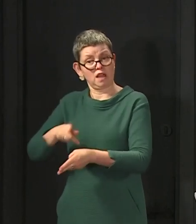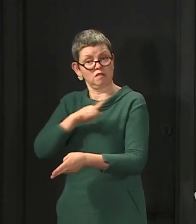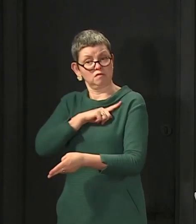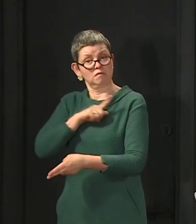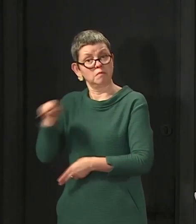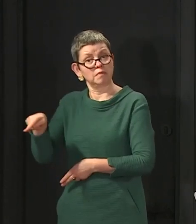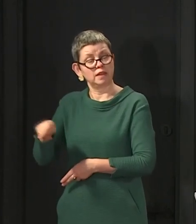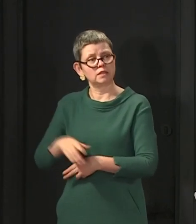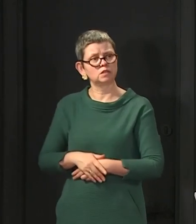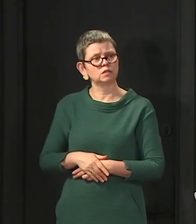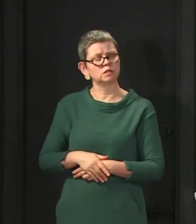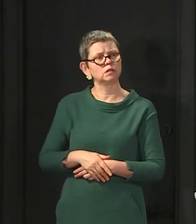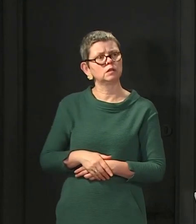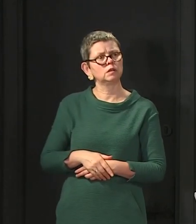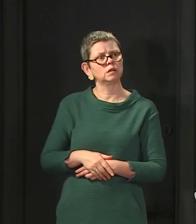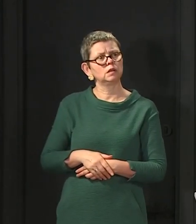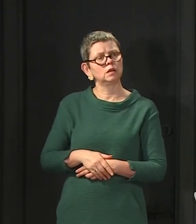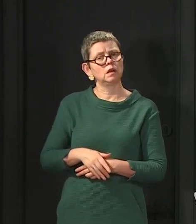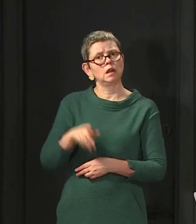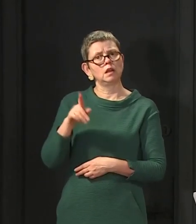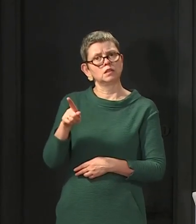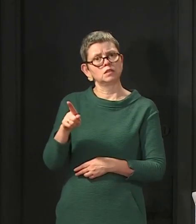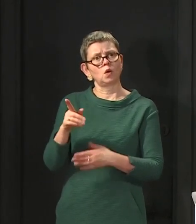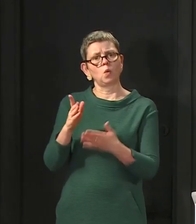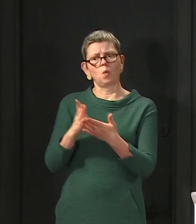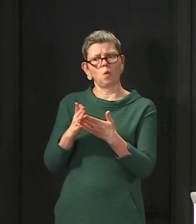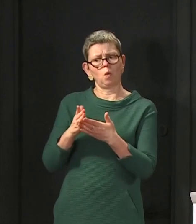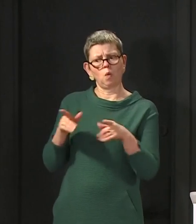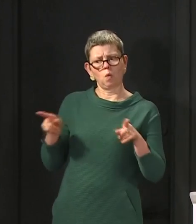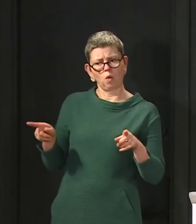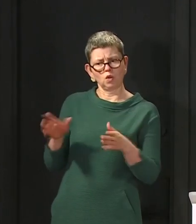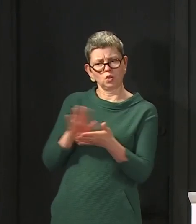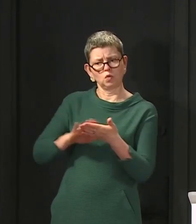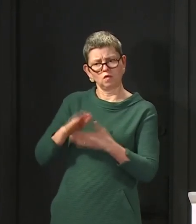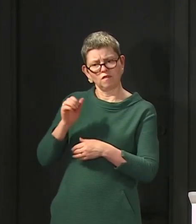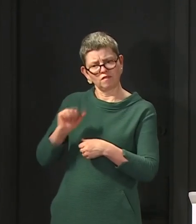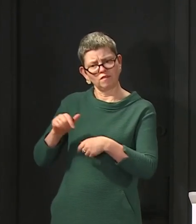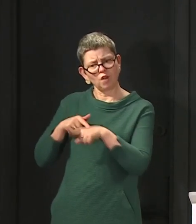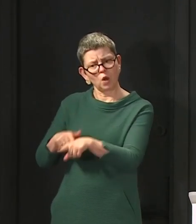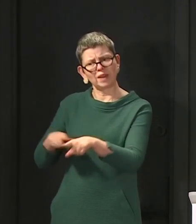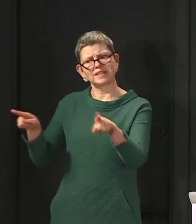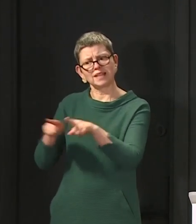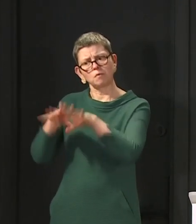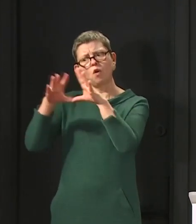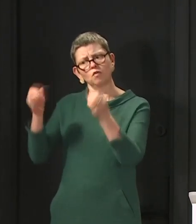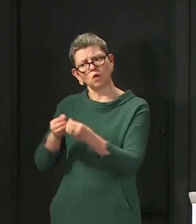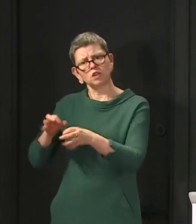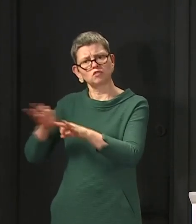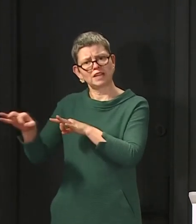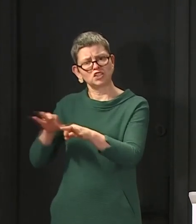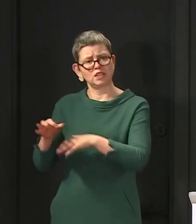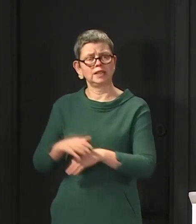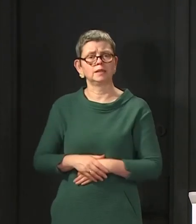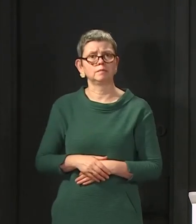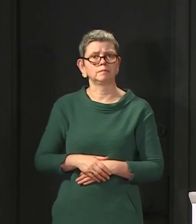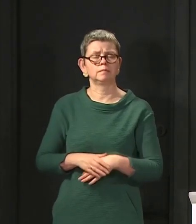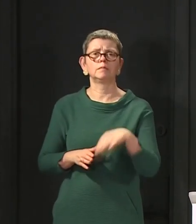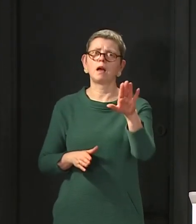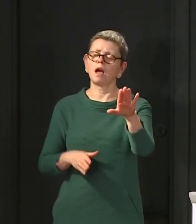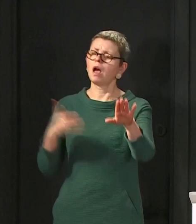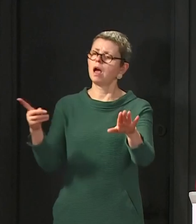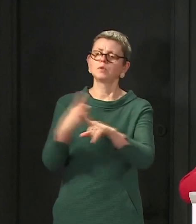the same overall strategy? What I am saying is that I think there is a risk of people dying unnecessarily in